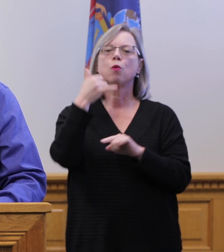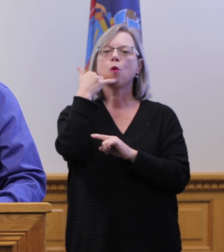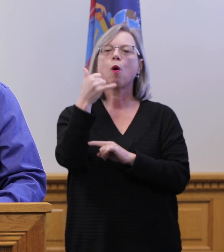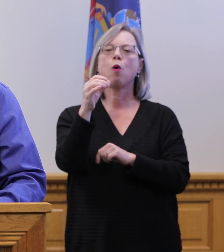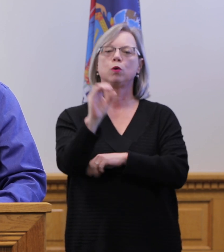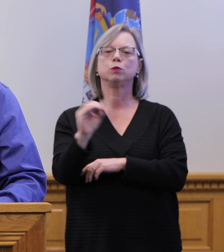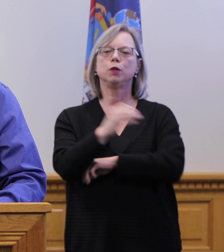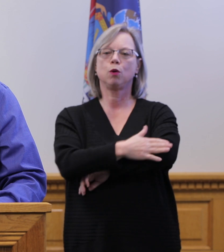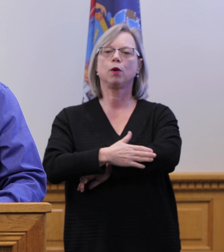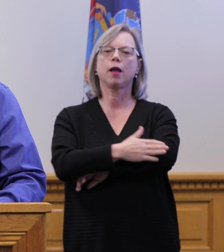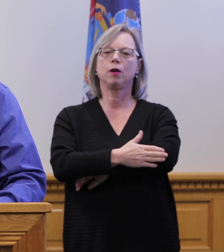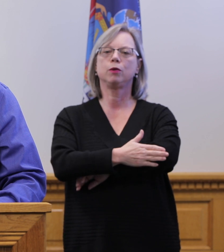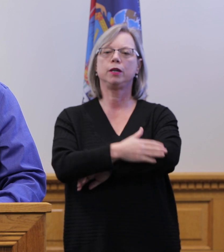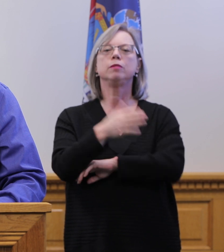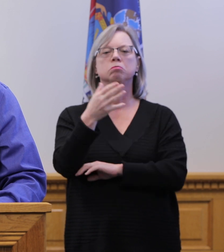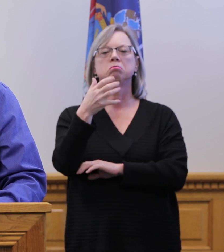Dial